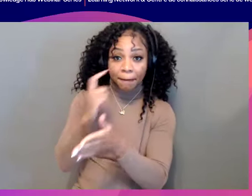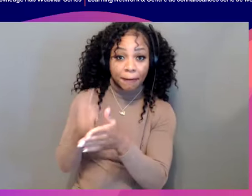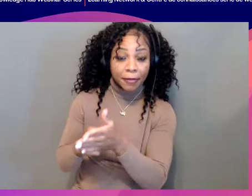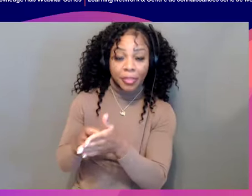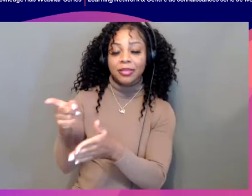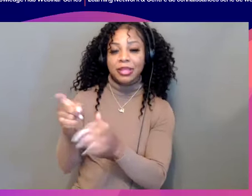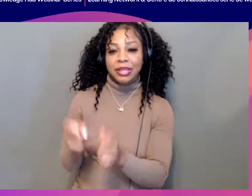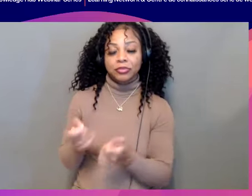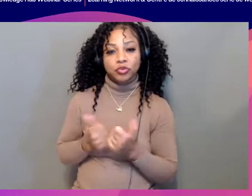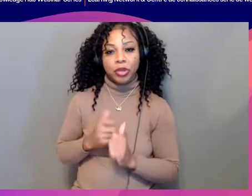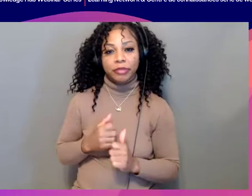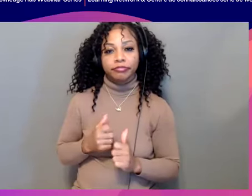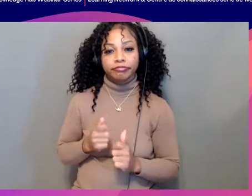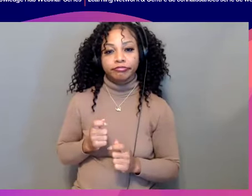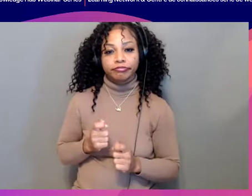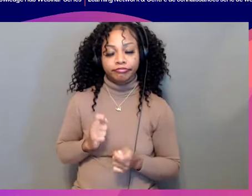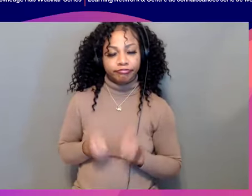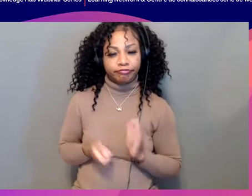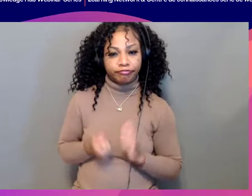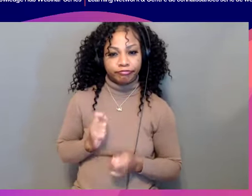to change it.